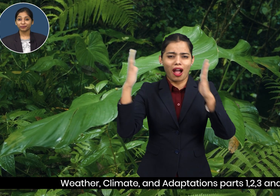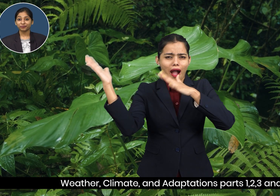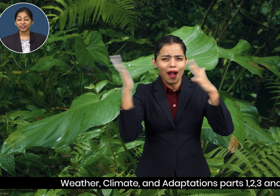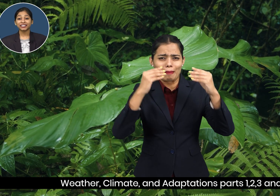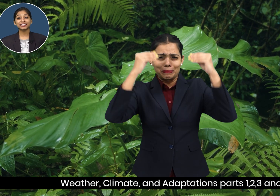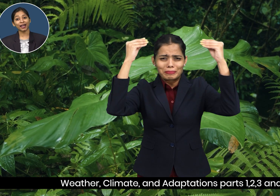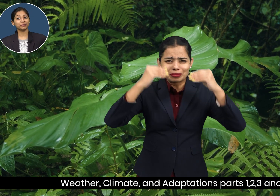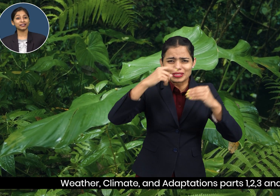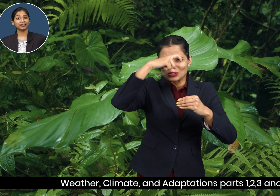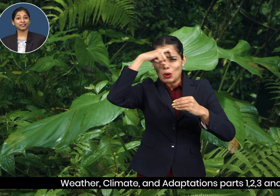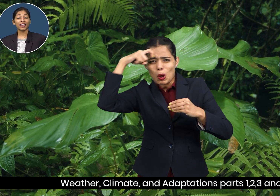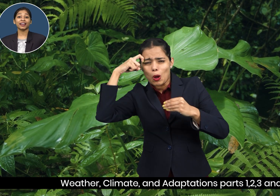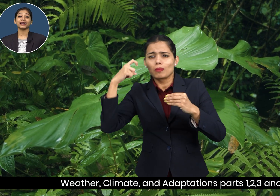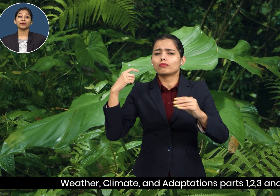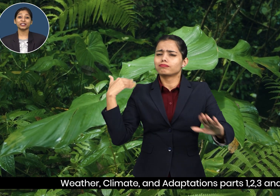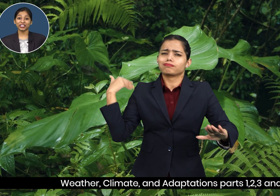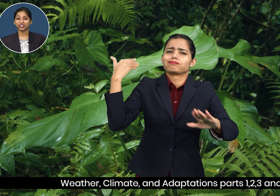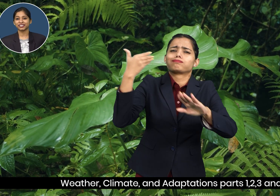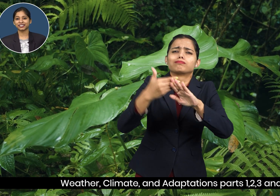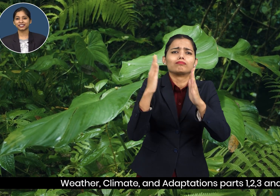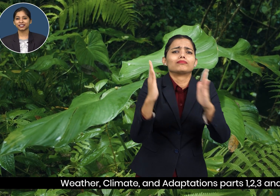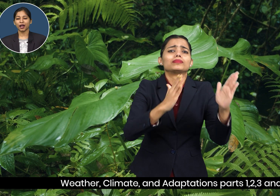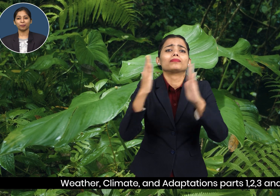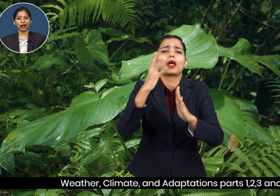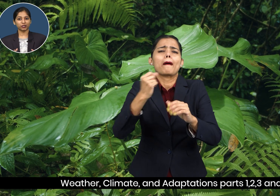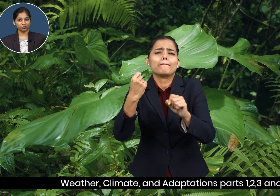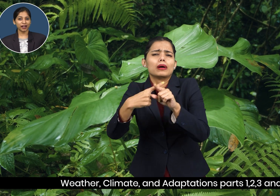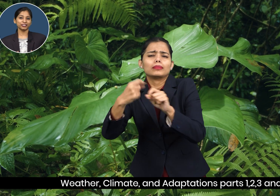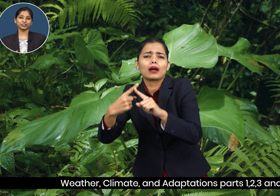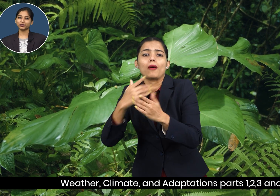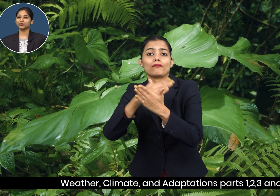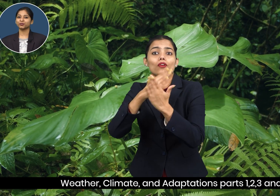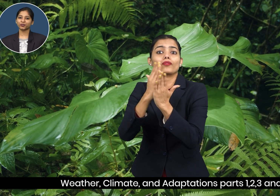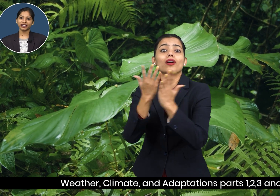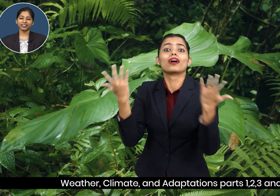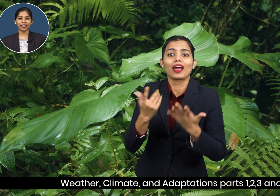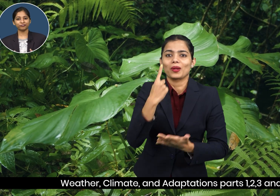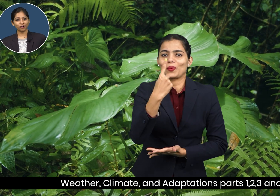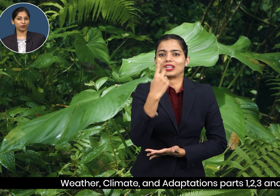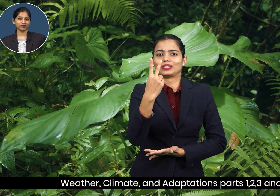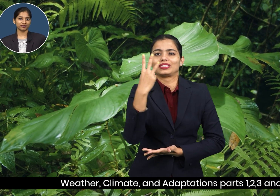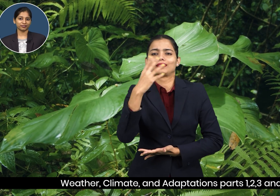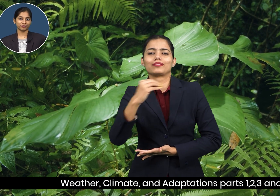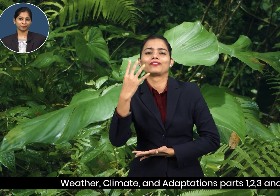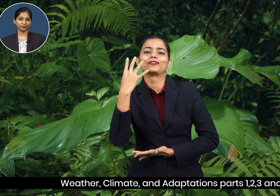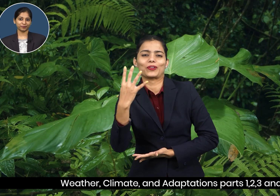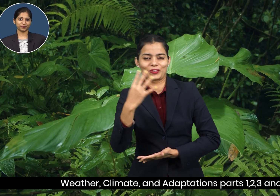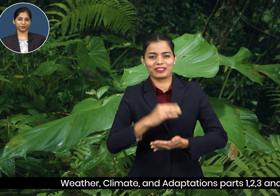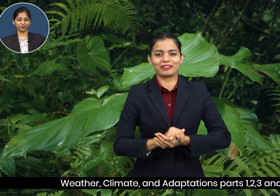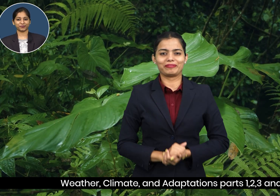Weather, Climate and Adaptations, Part 1, 2, 3 and 4.